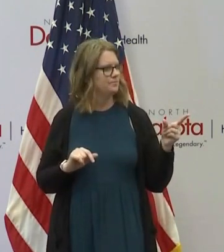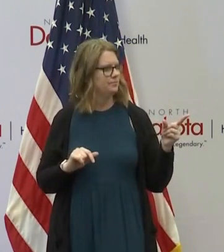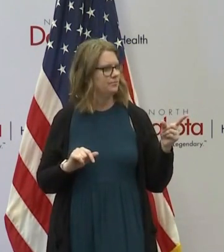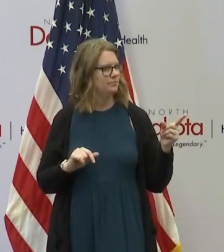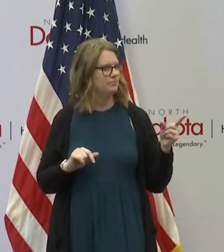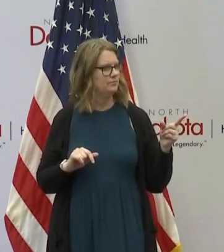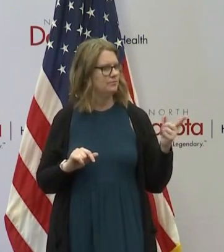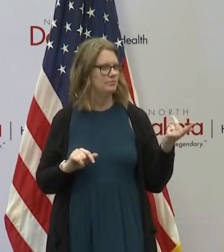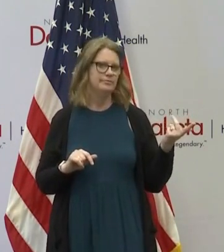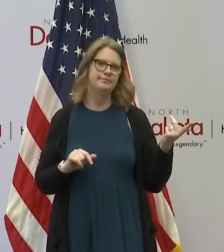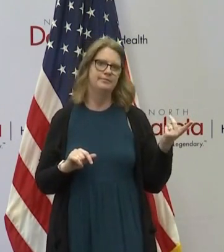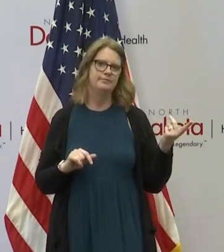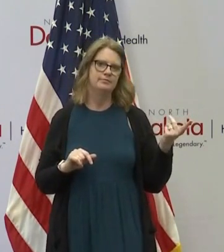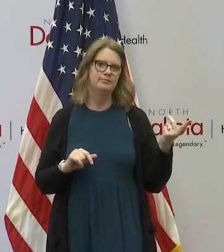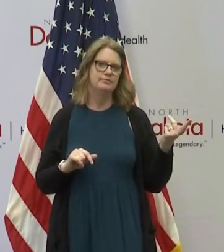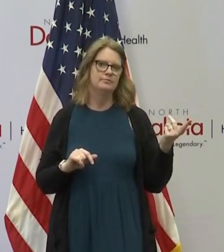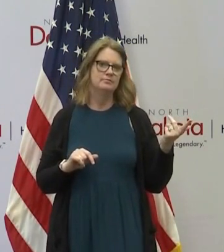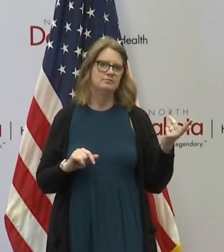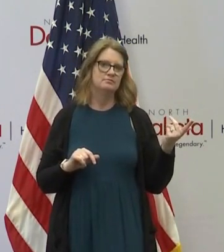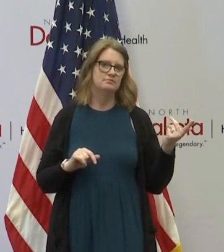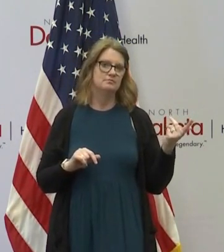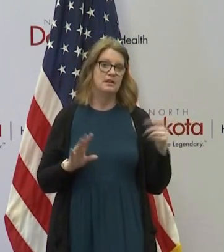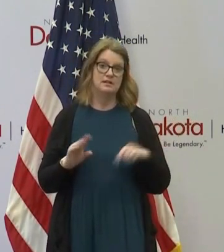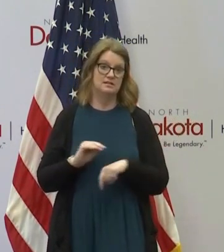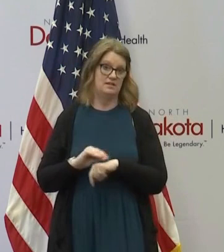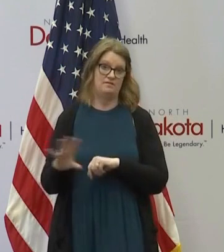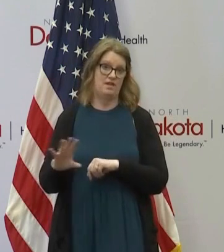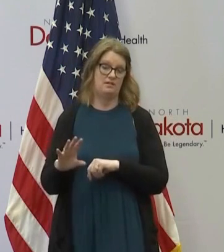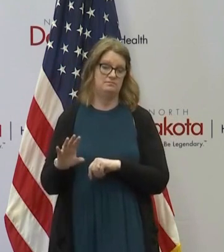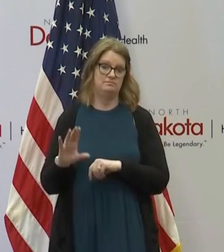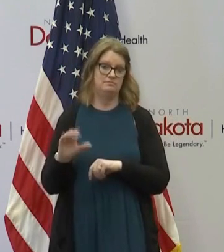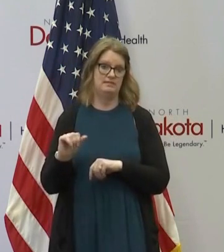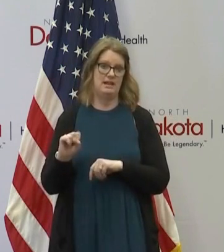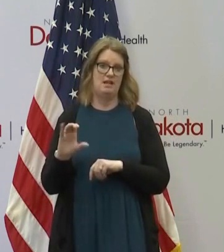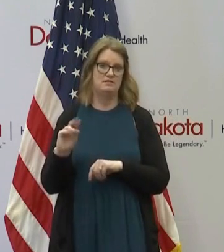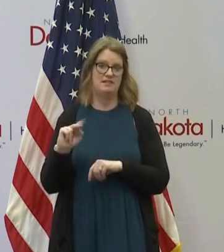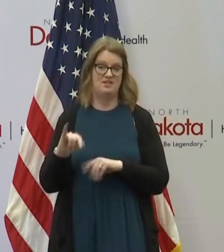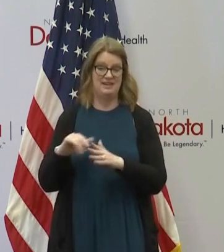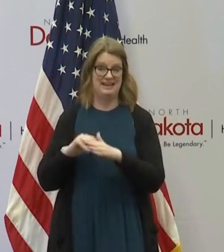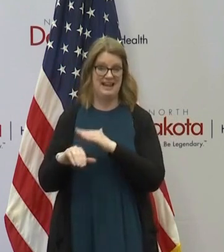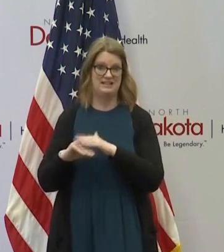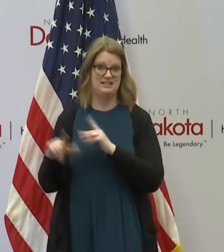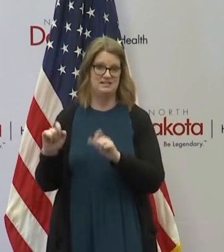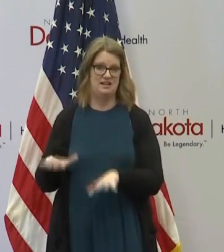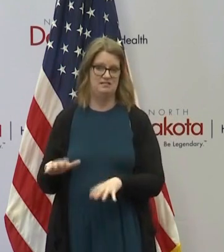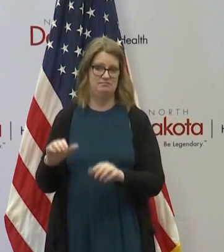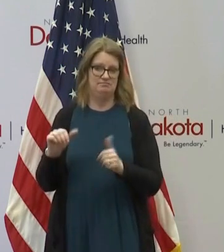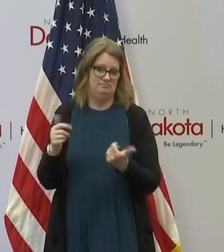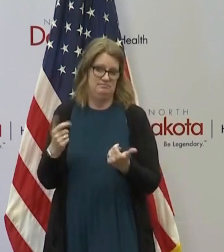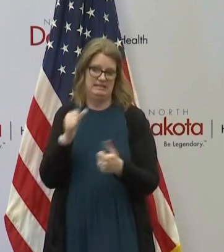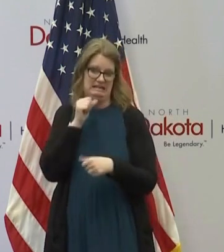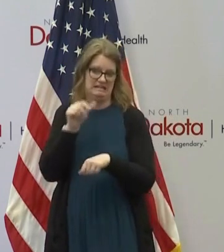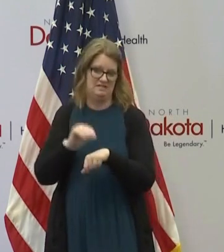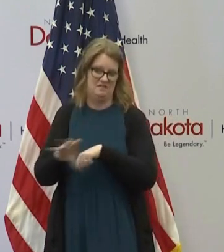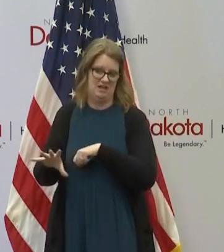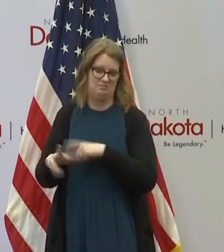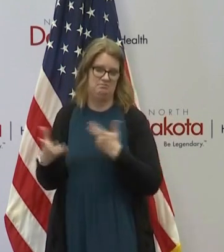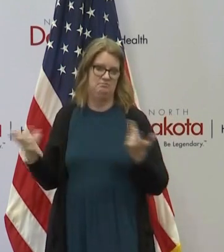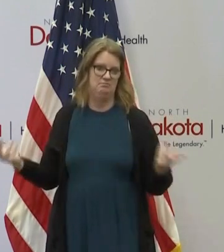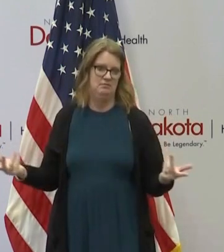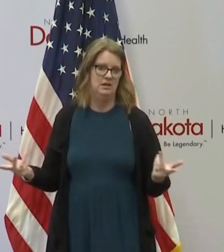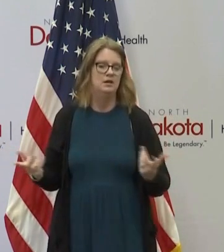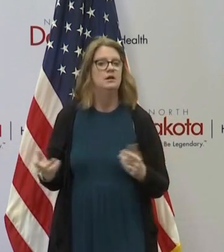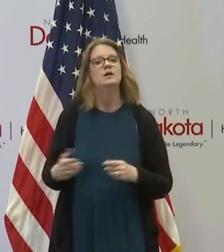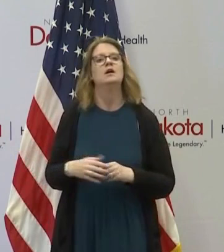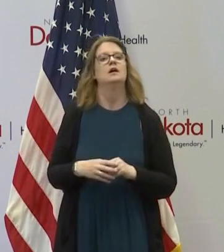It doesn't affect anybody in Cass County relative to their access to testing. As we have said that we were